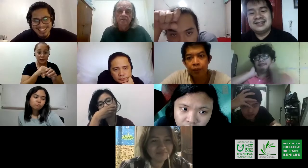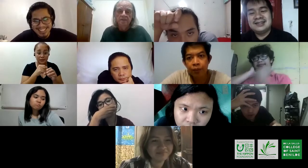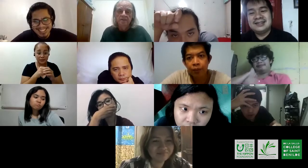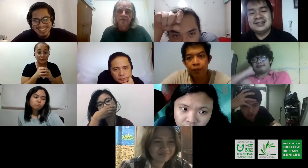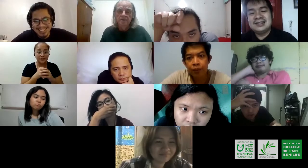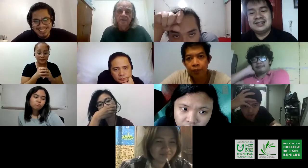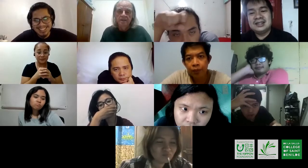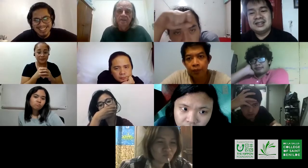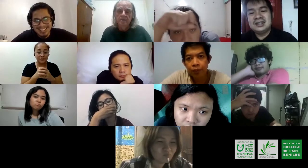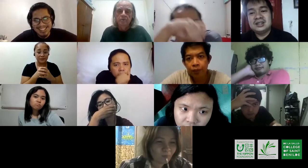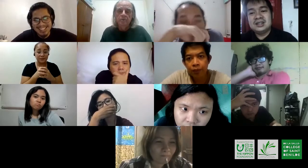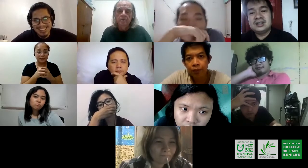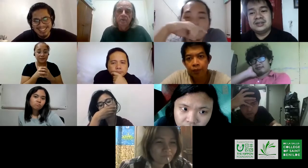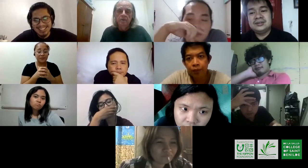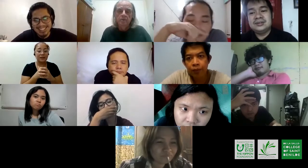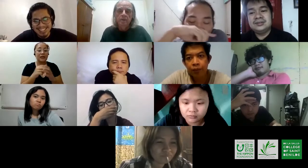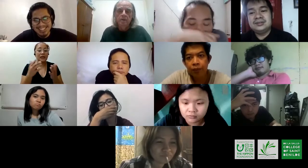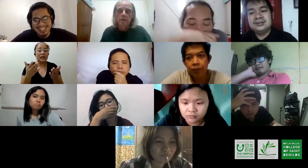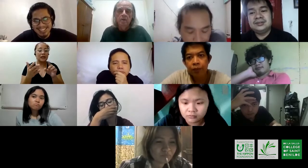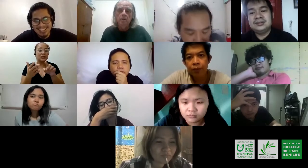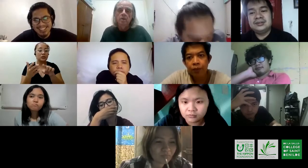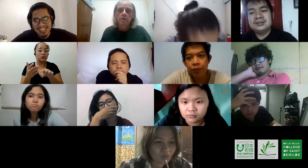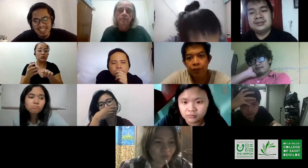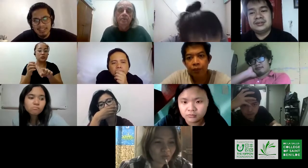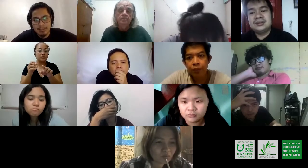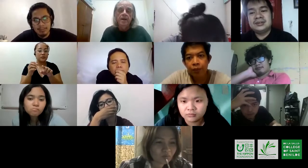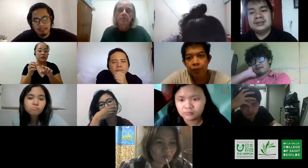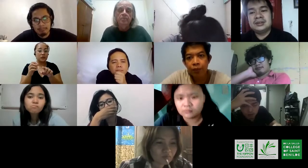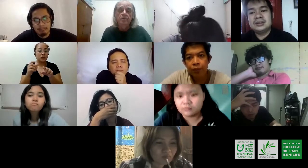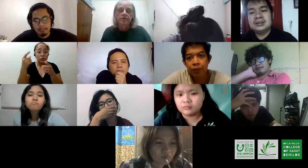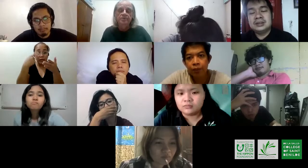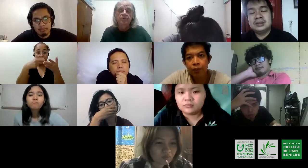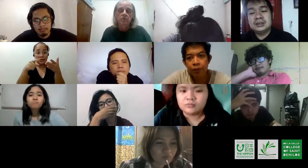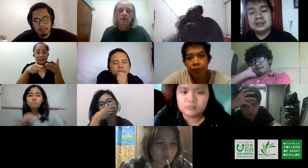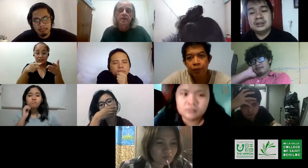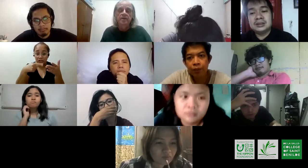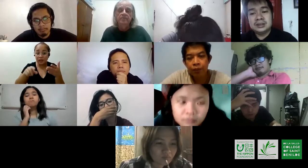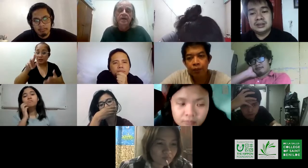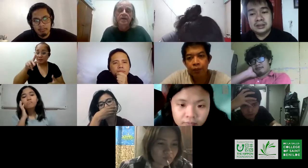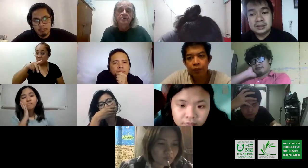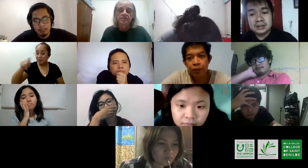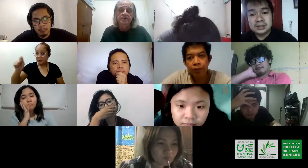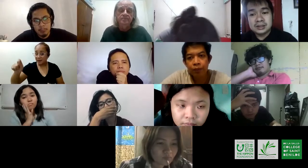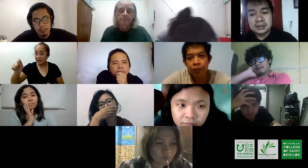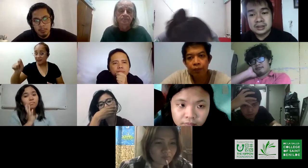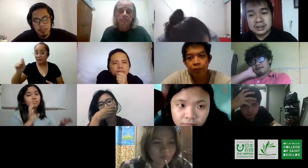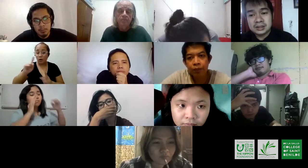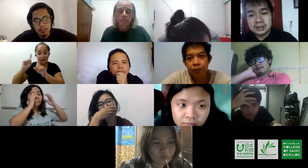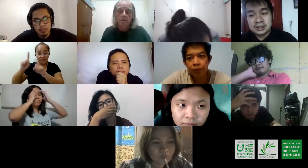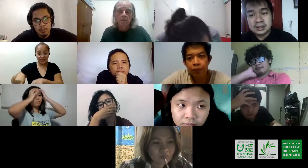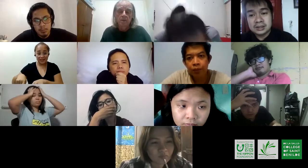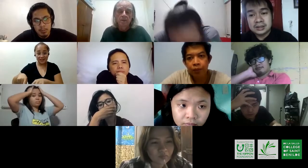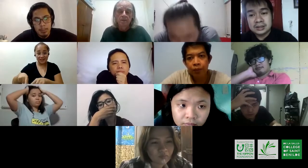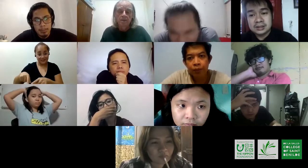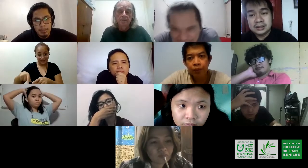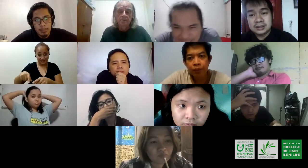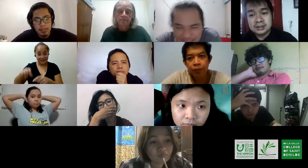Okay. And then you can look on your PowerPoints for any of the answers.